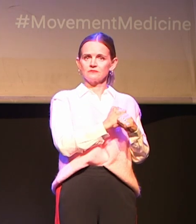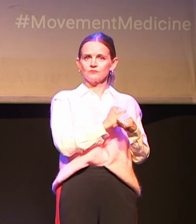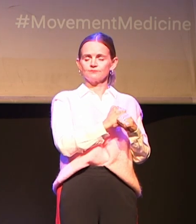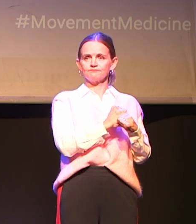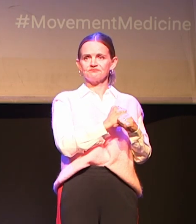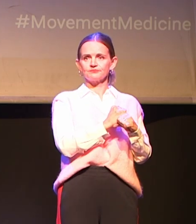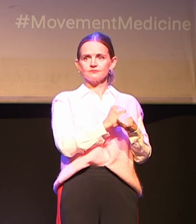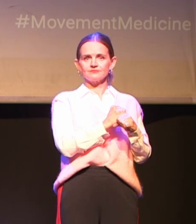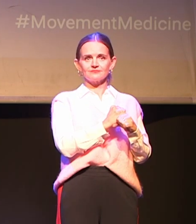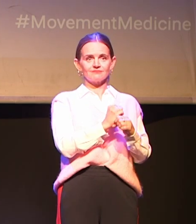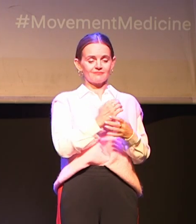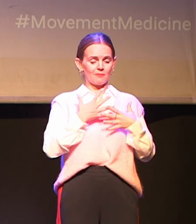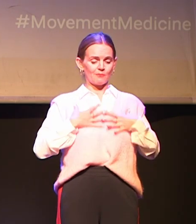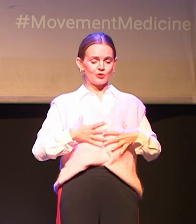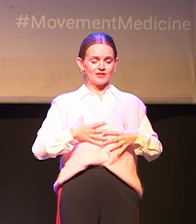free bodies